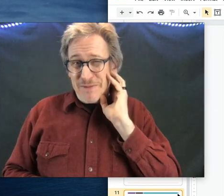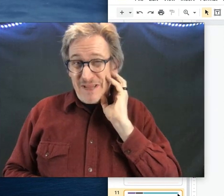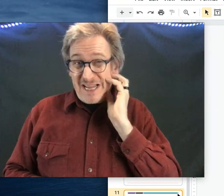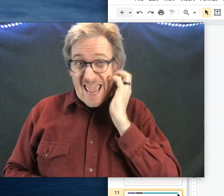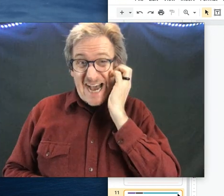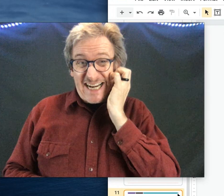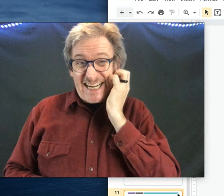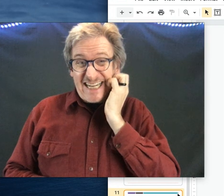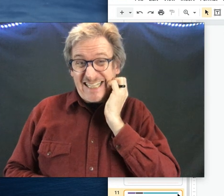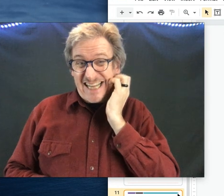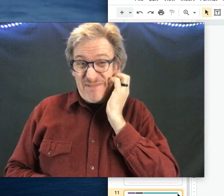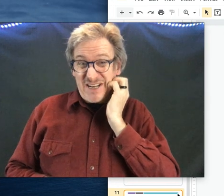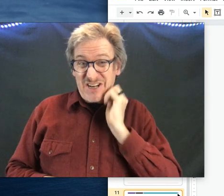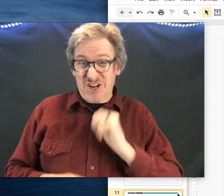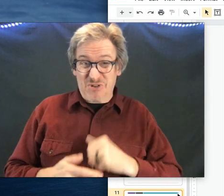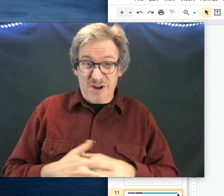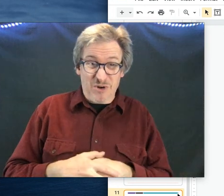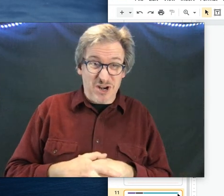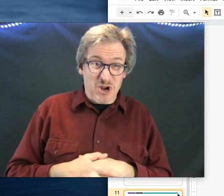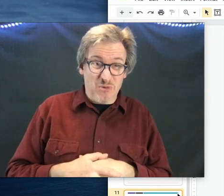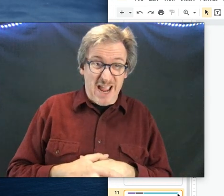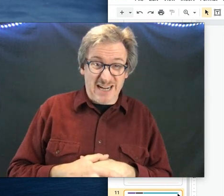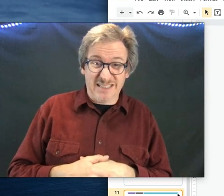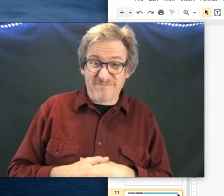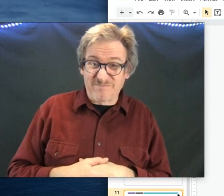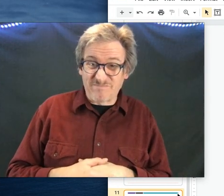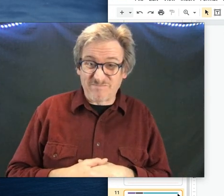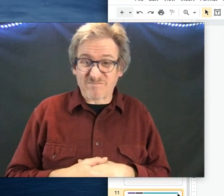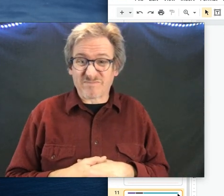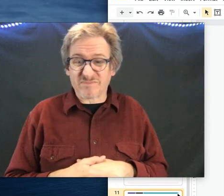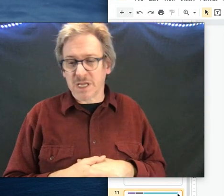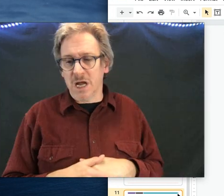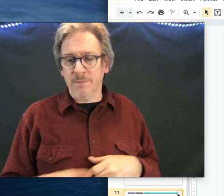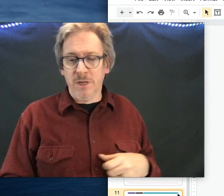This might be a chaotic assignment to try to put on Go React.